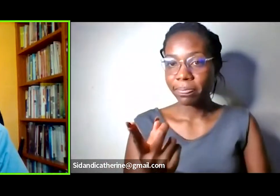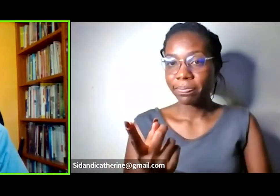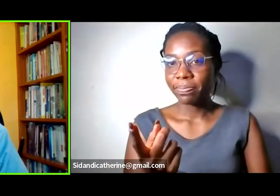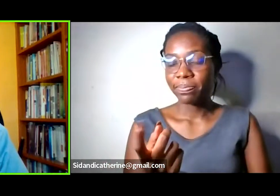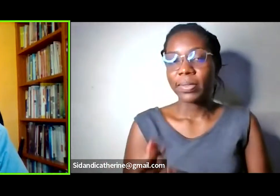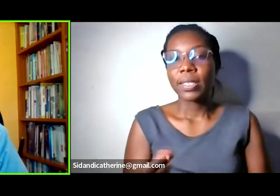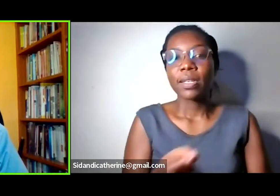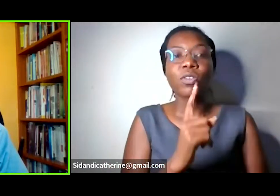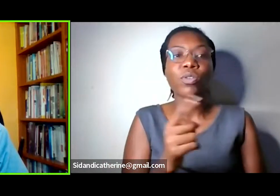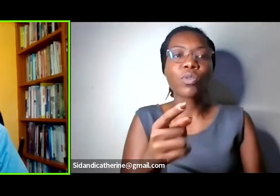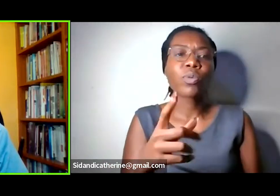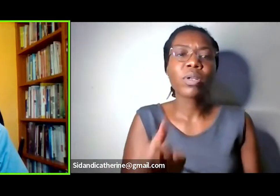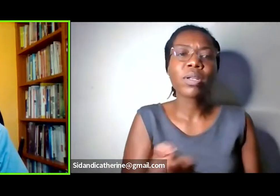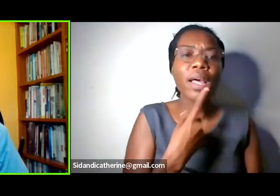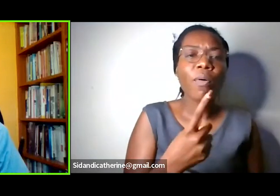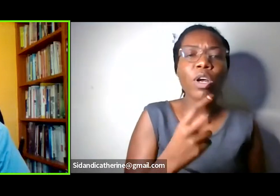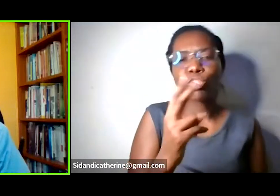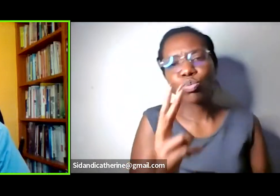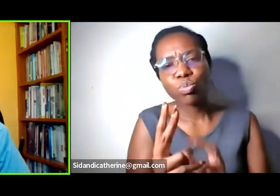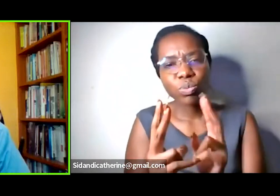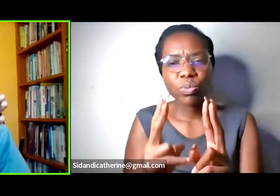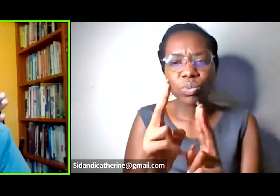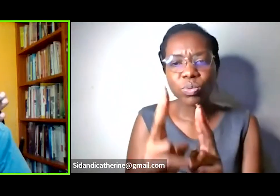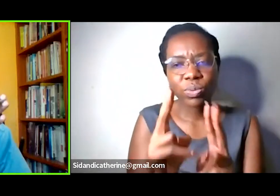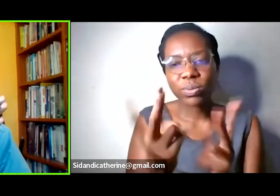deep dive in it, but I'm going to give a few tips.